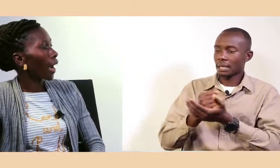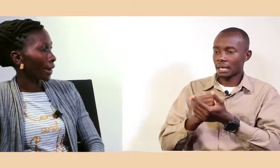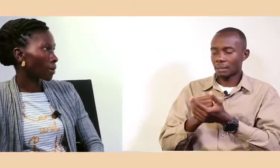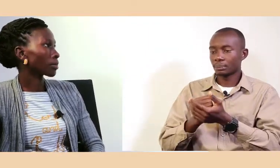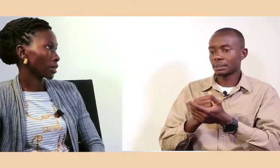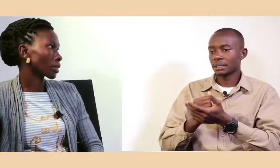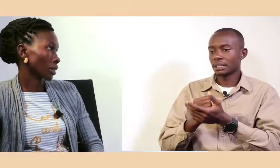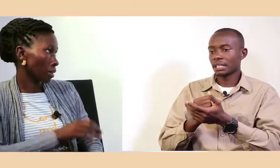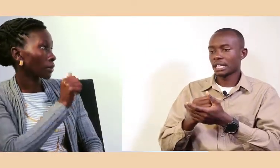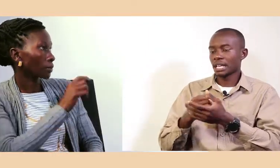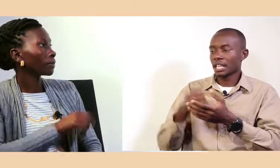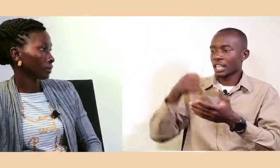adapt.